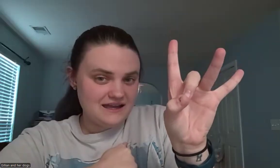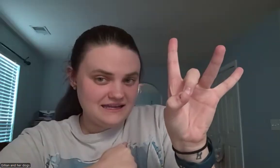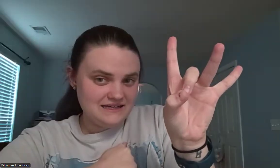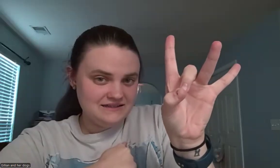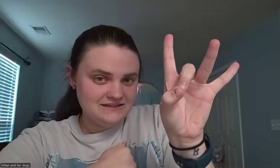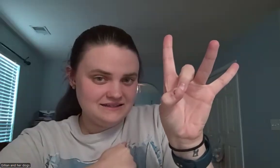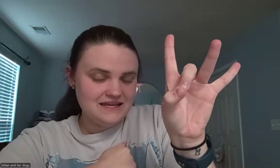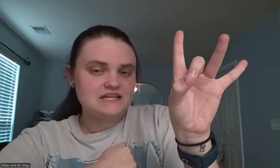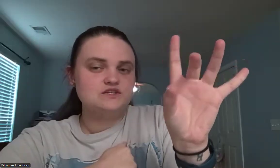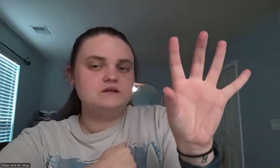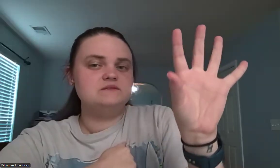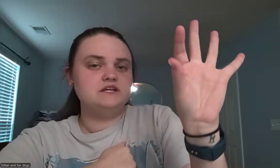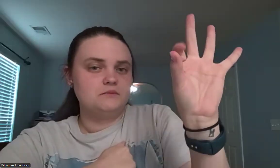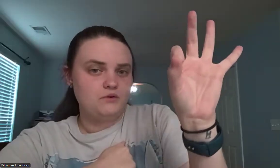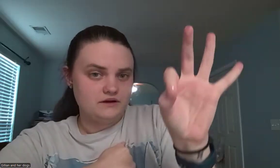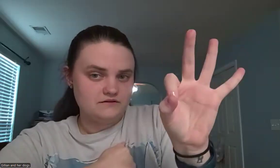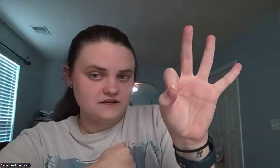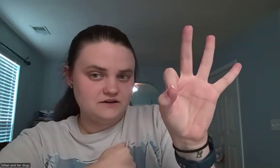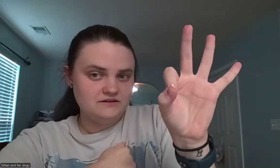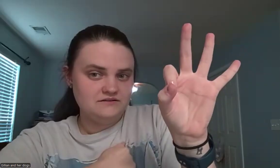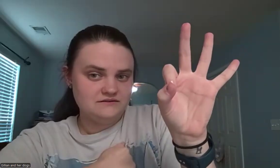Nine is going to be your pointer finger.